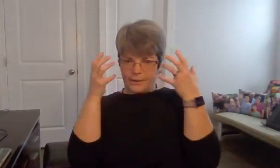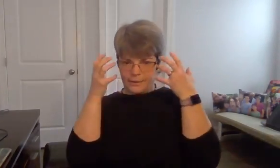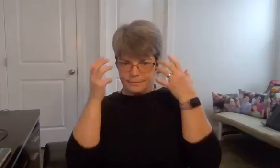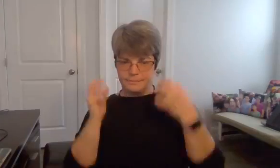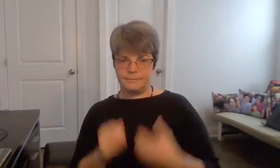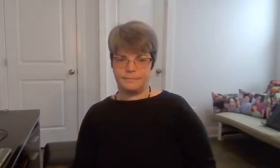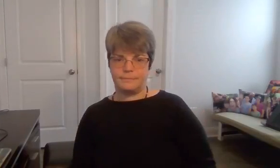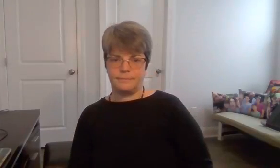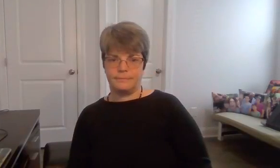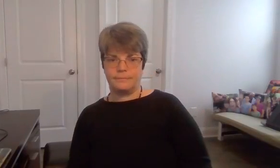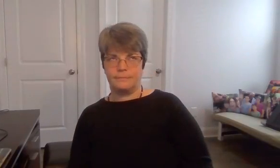tiger,